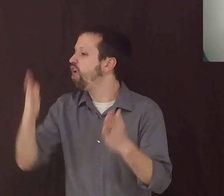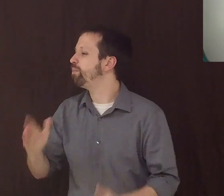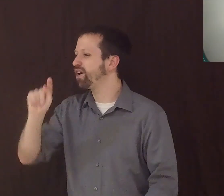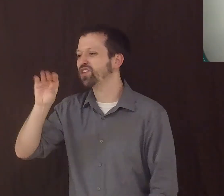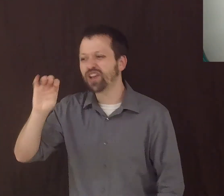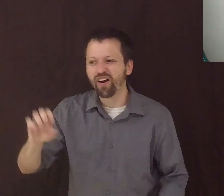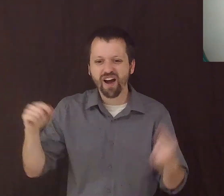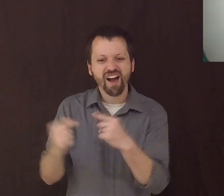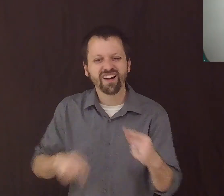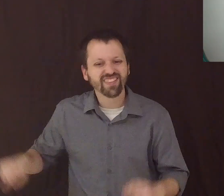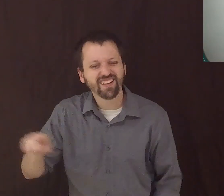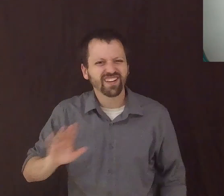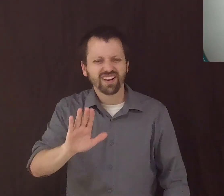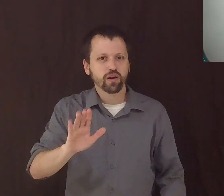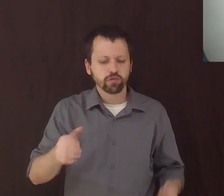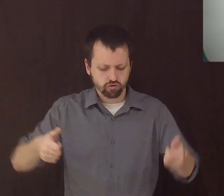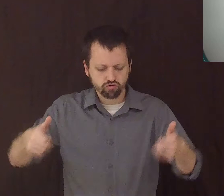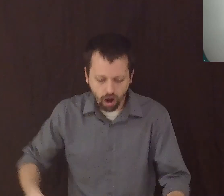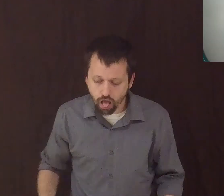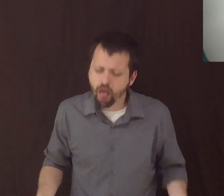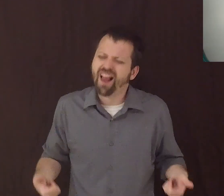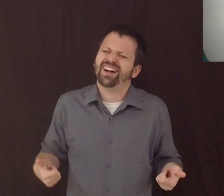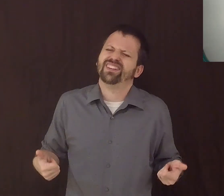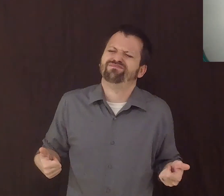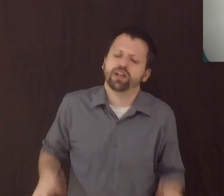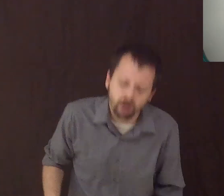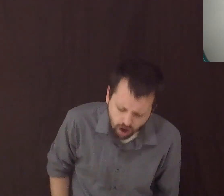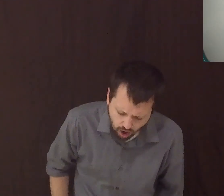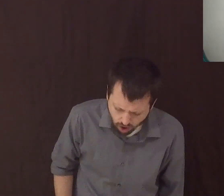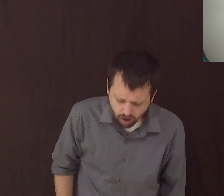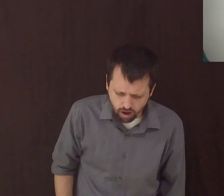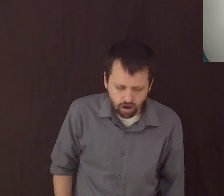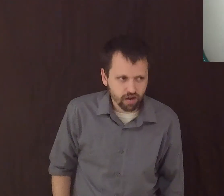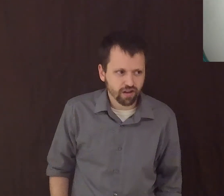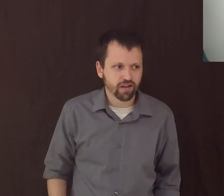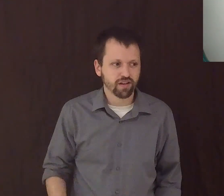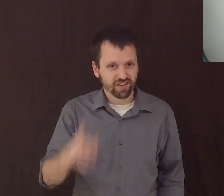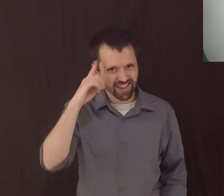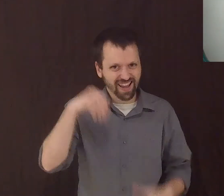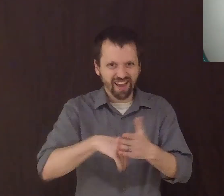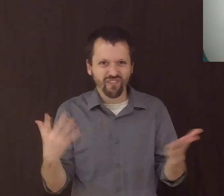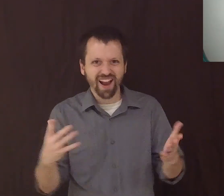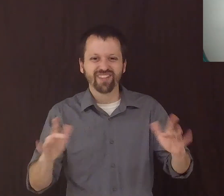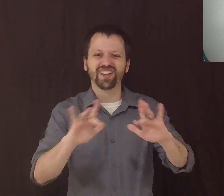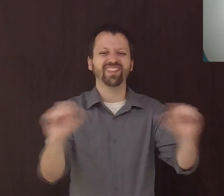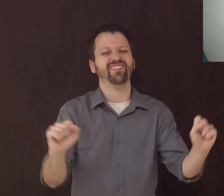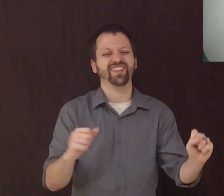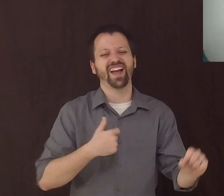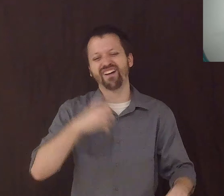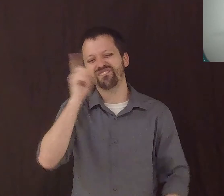else's toe that's helping you, but you drop it, right? And you say, man, what's in that toe? Actually, there's nothing. I was just faking